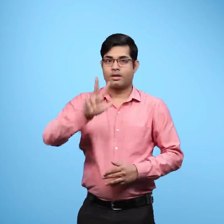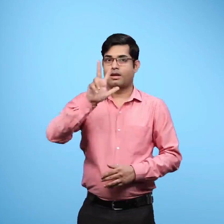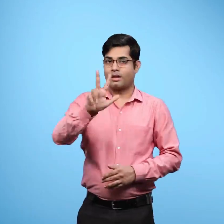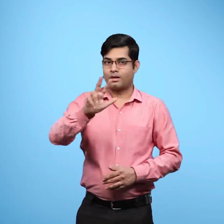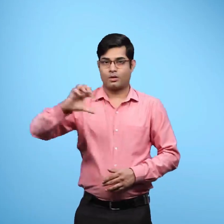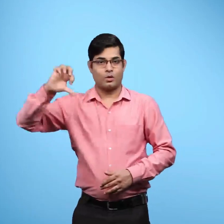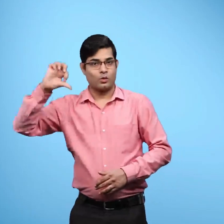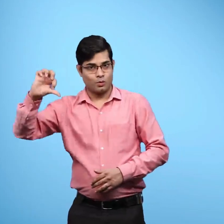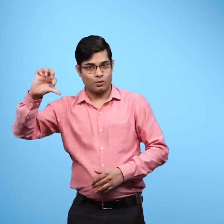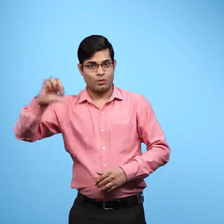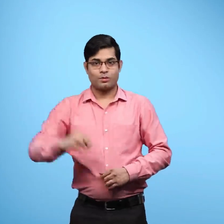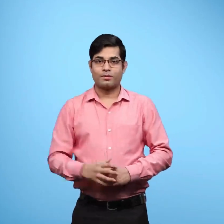Page 89.